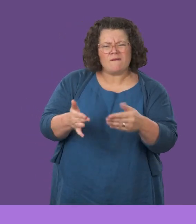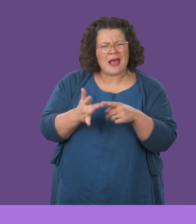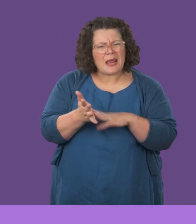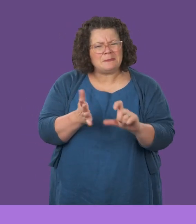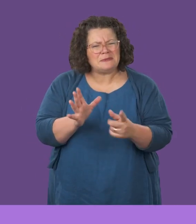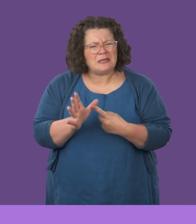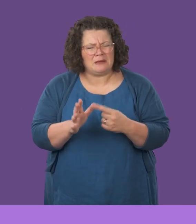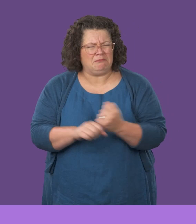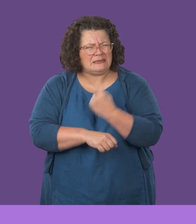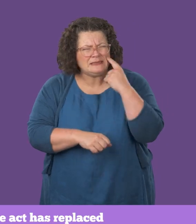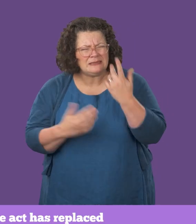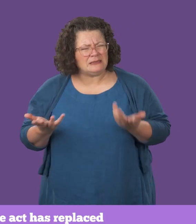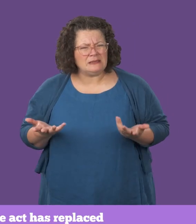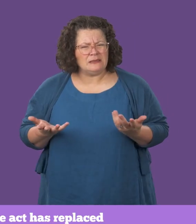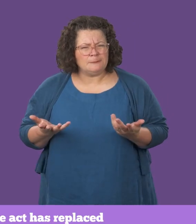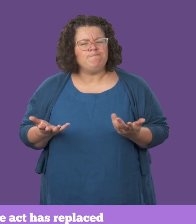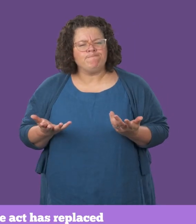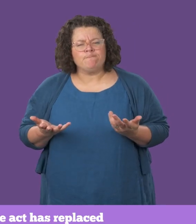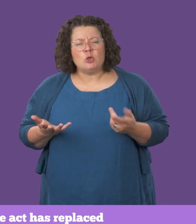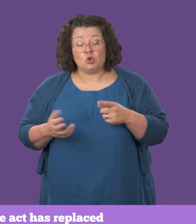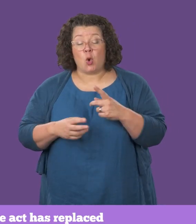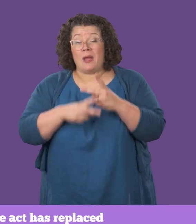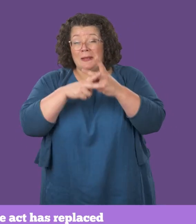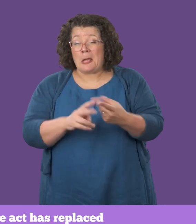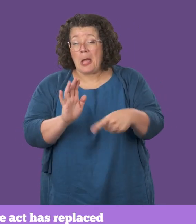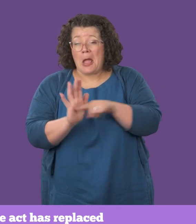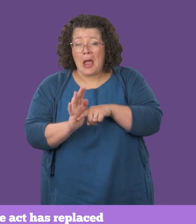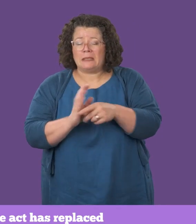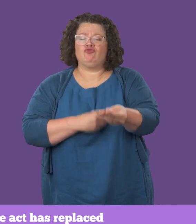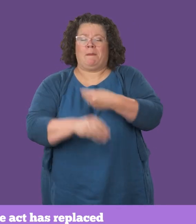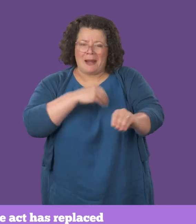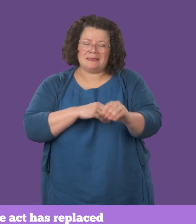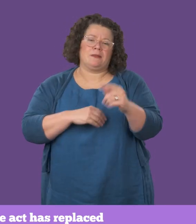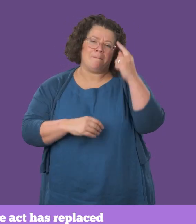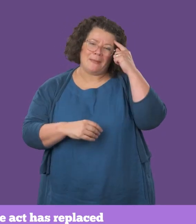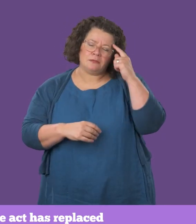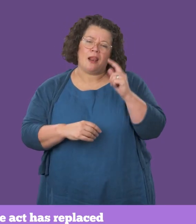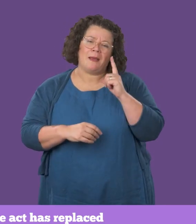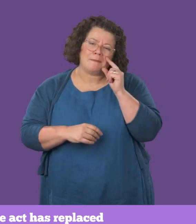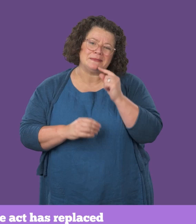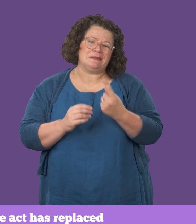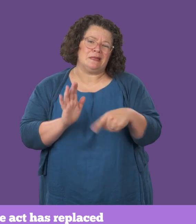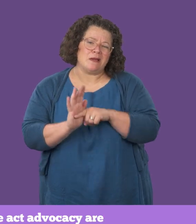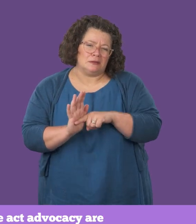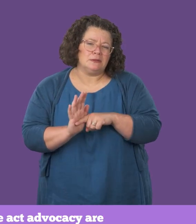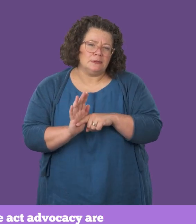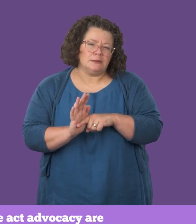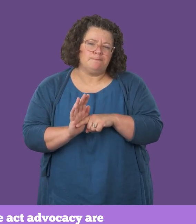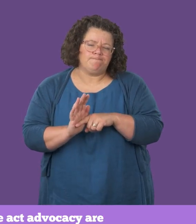doesn't make any sense. So it's not that the Care Act has replaced the Mental Capacity Act, it hasn't. It's just that the duties for Care